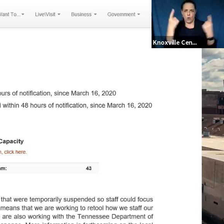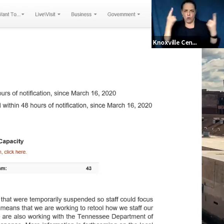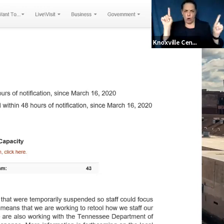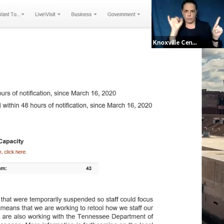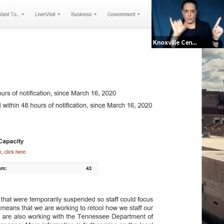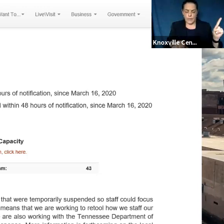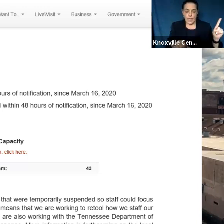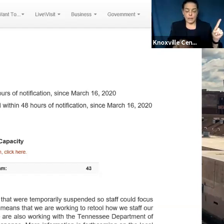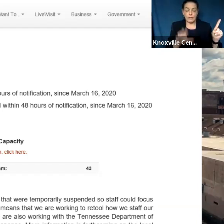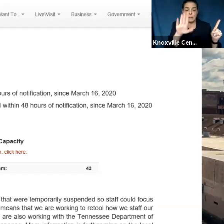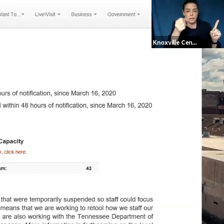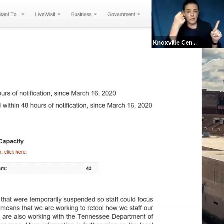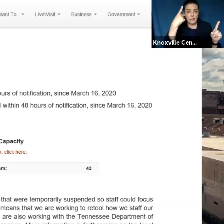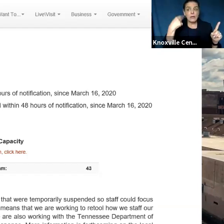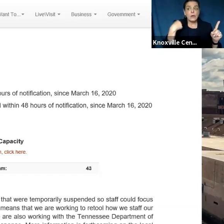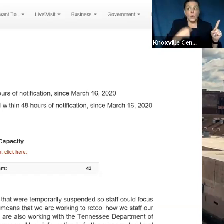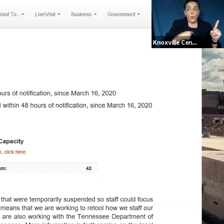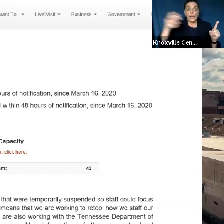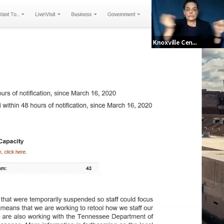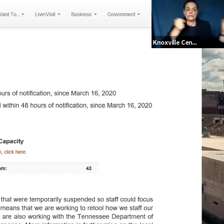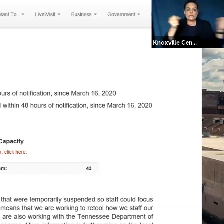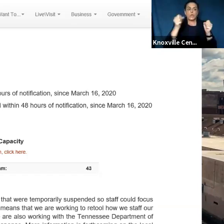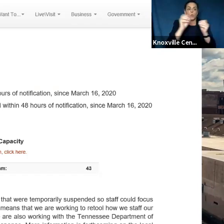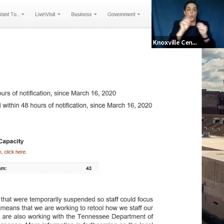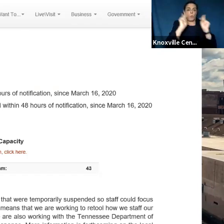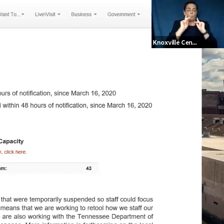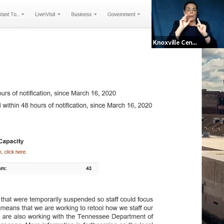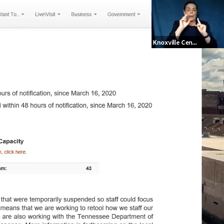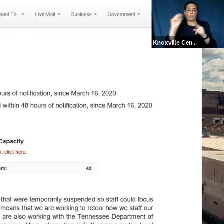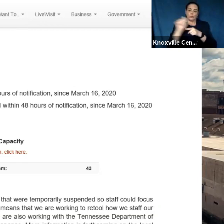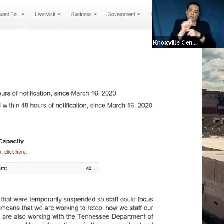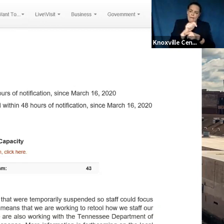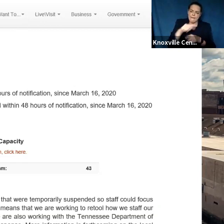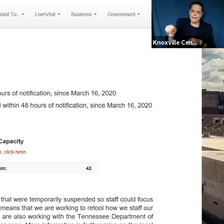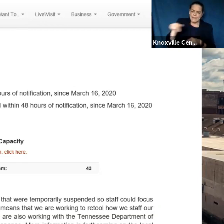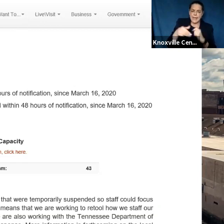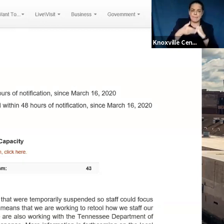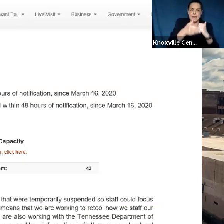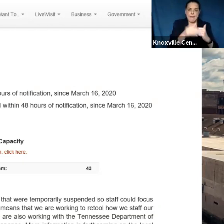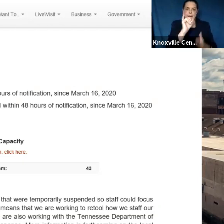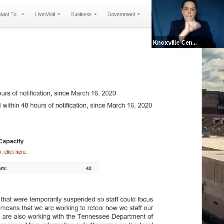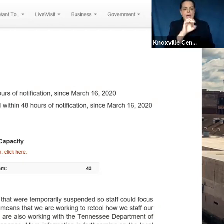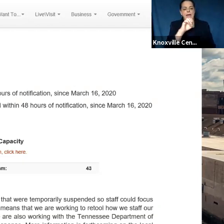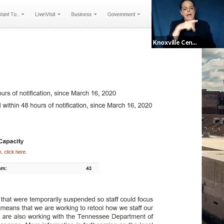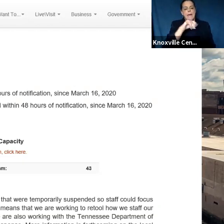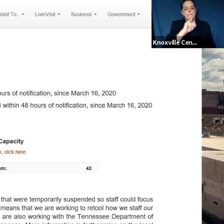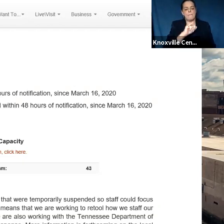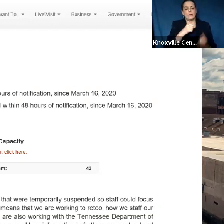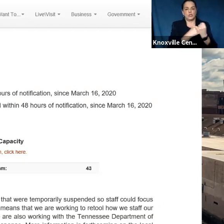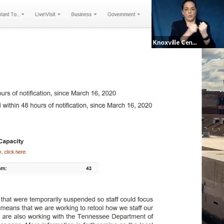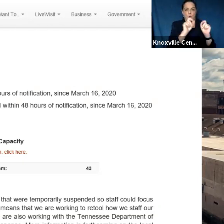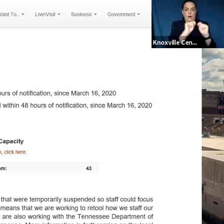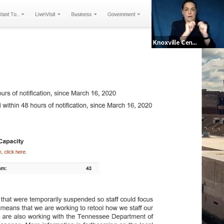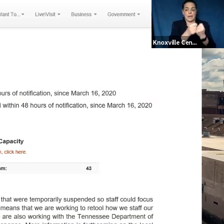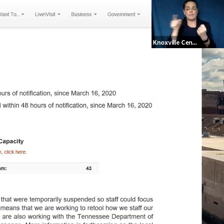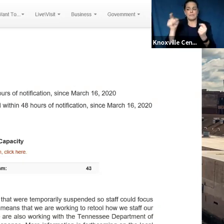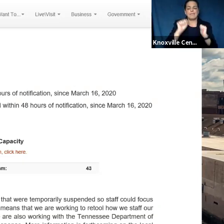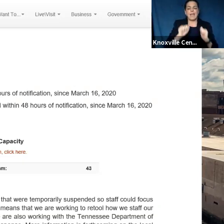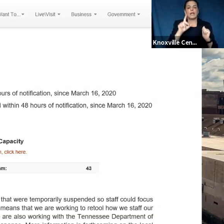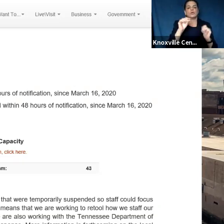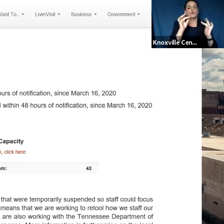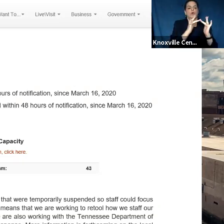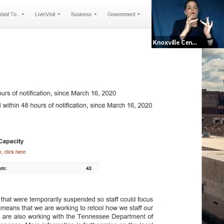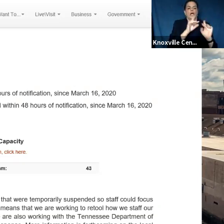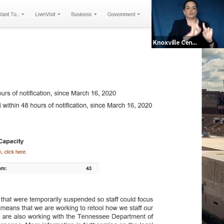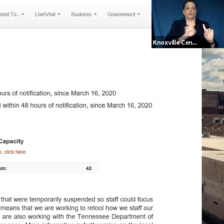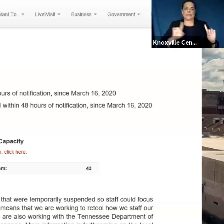and training more individuals to assist our EPI support team and build our local contact tracing capacity beyond our internal team, as